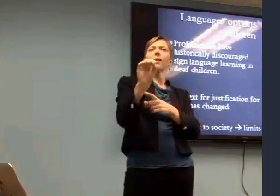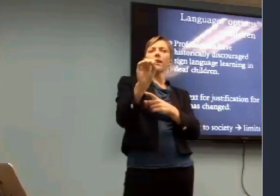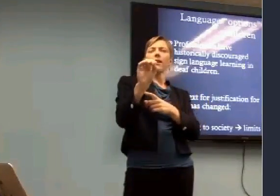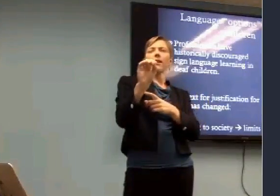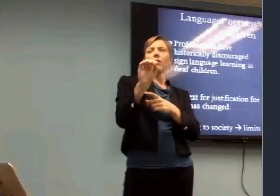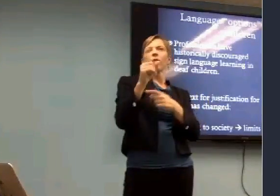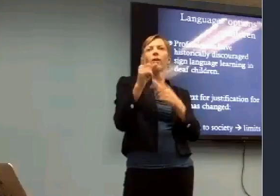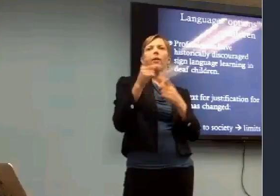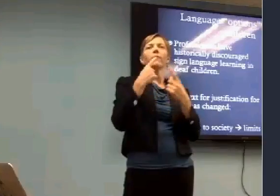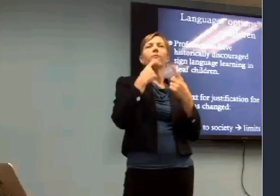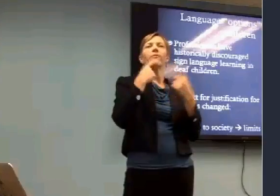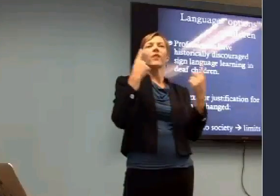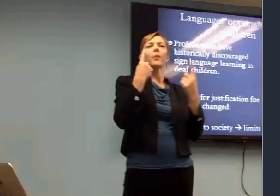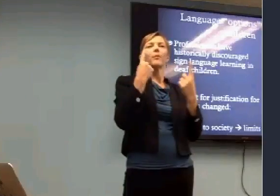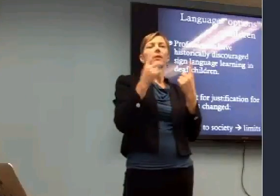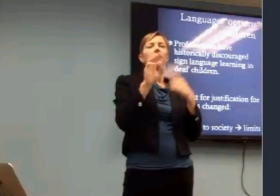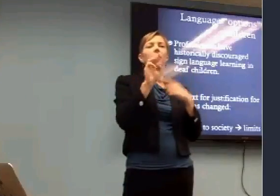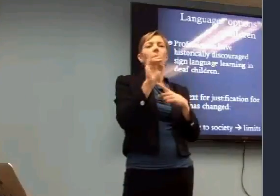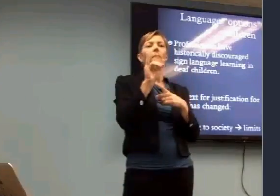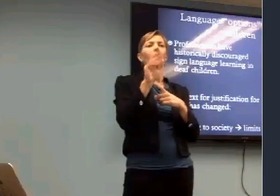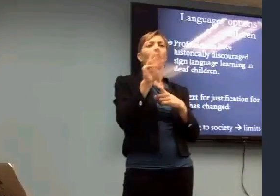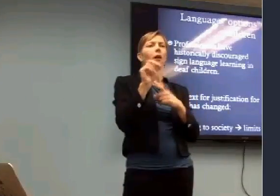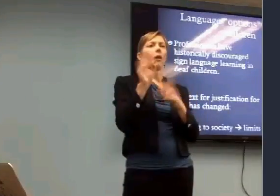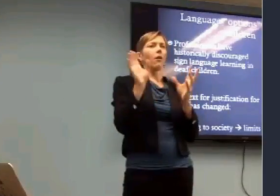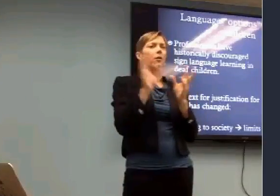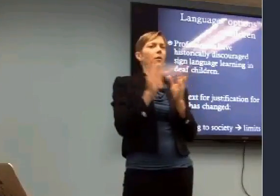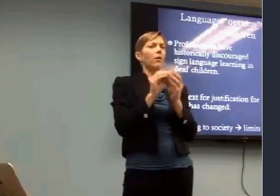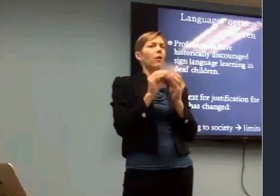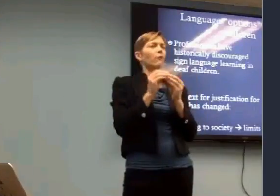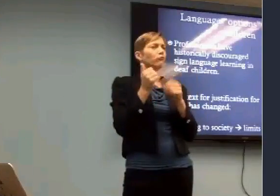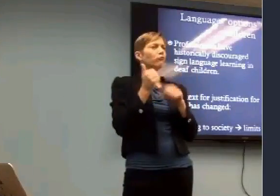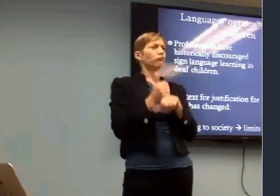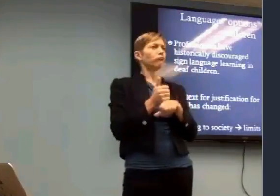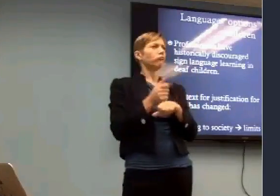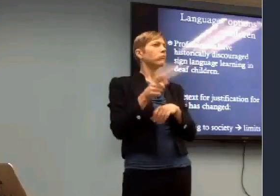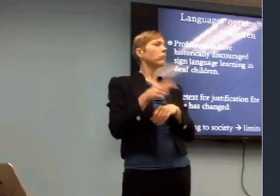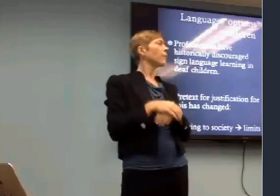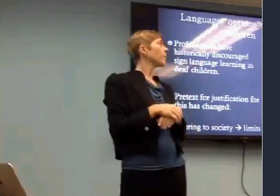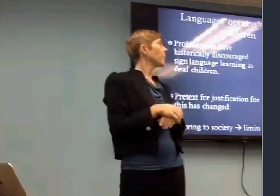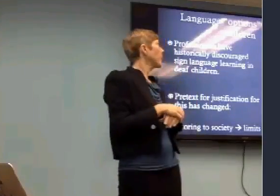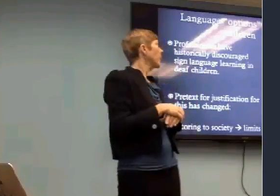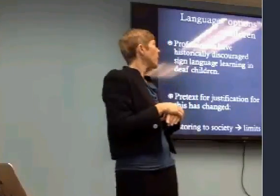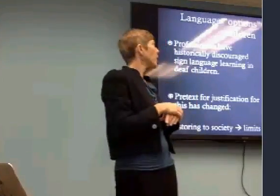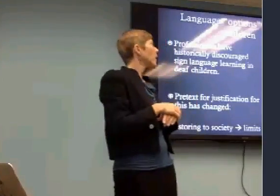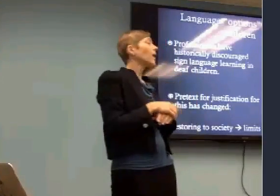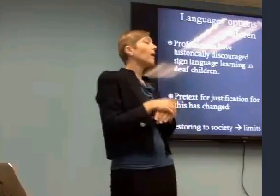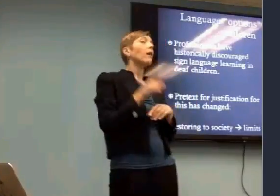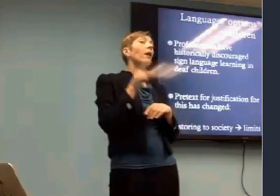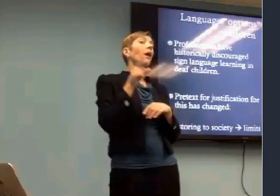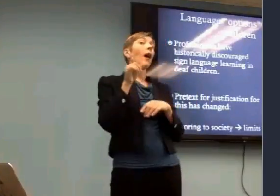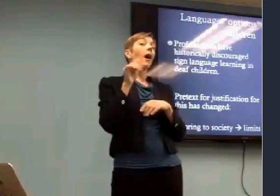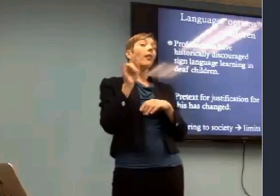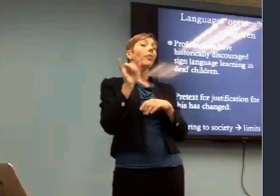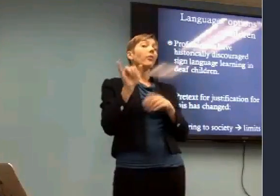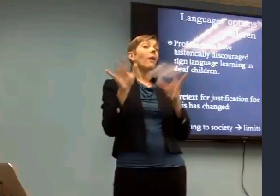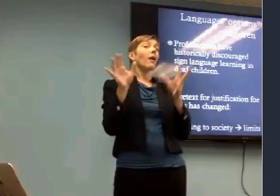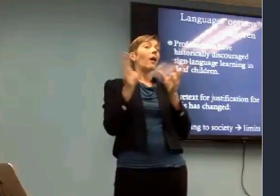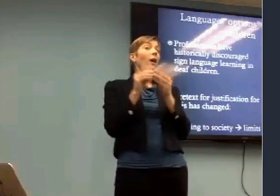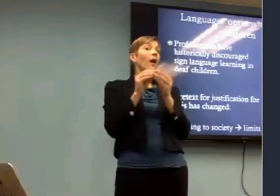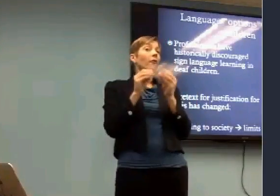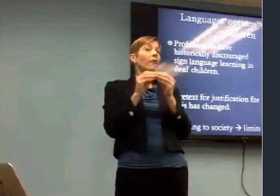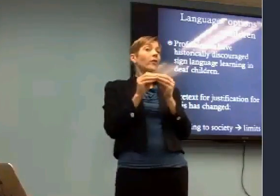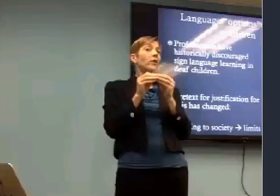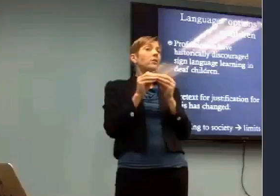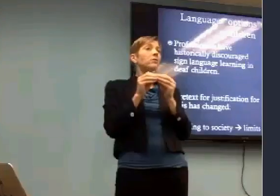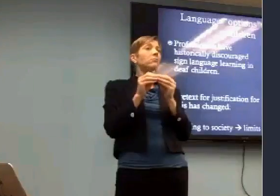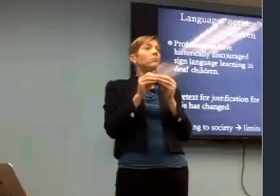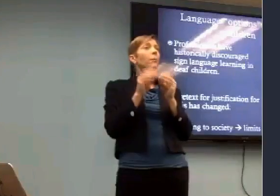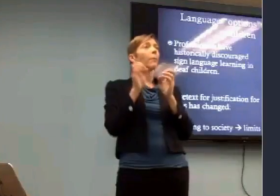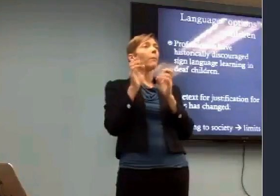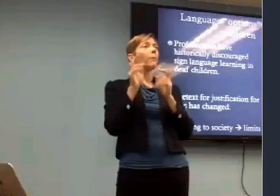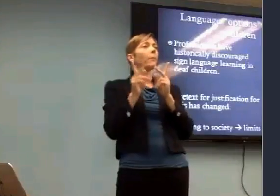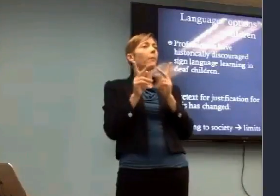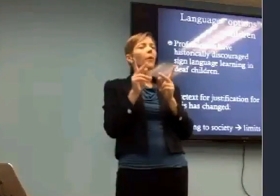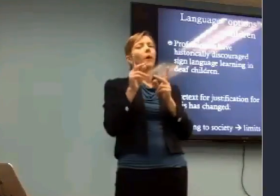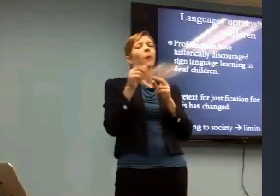Since 1880, in that year, there was a famous conference, which was the Milan Congress. At